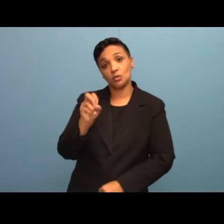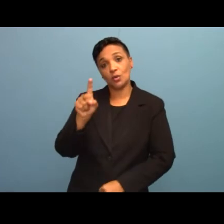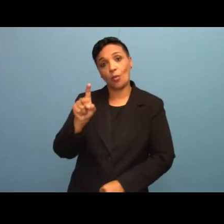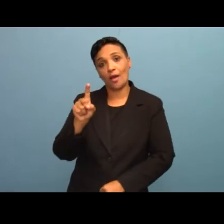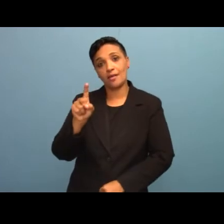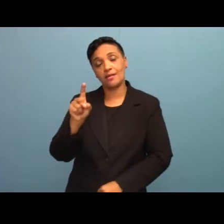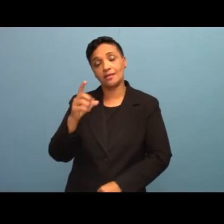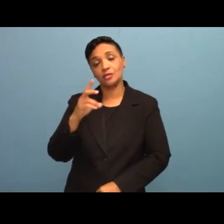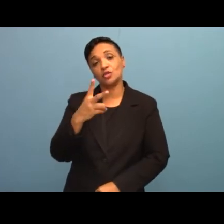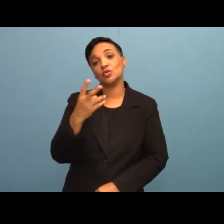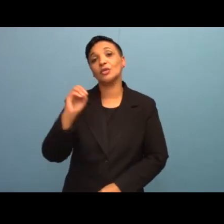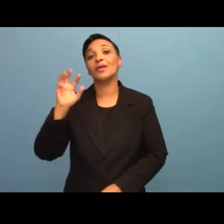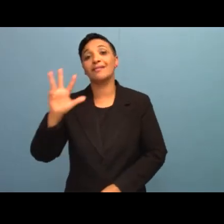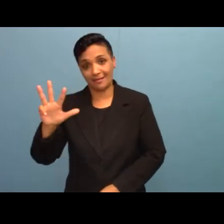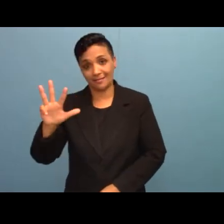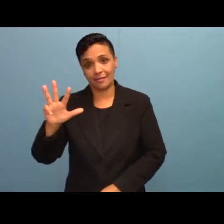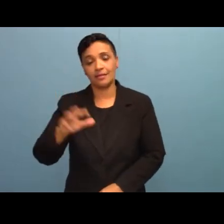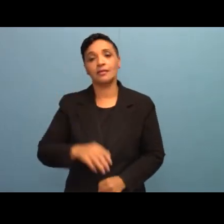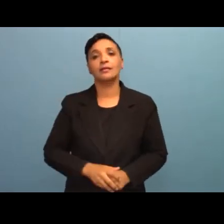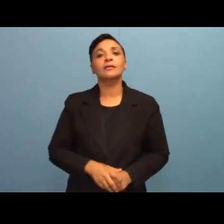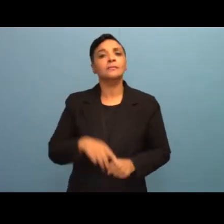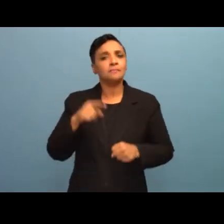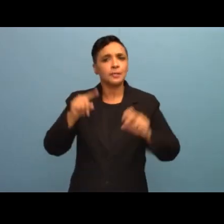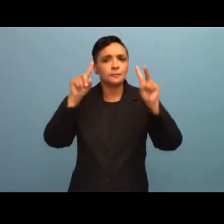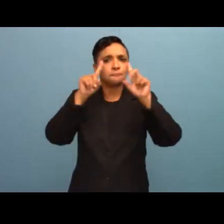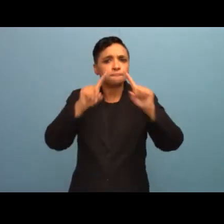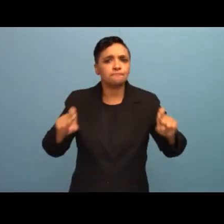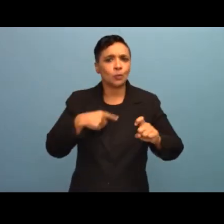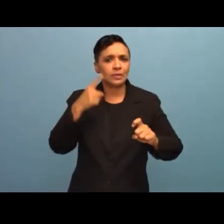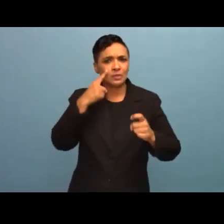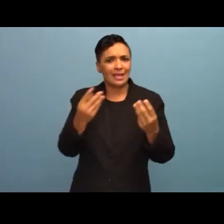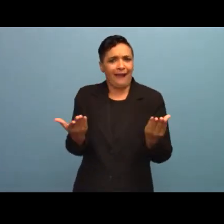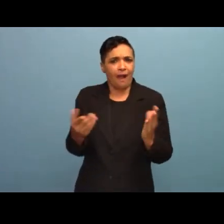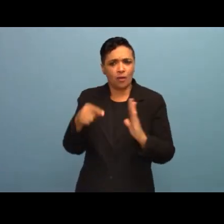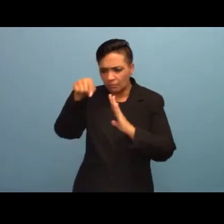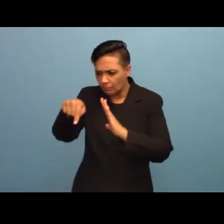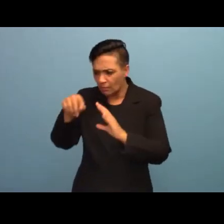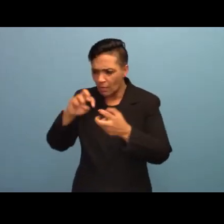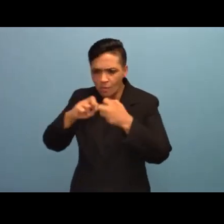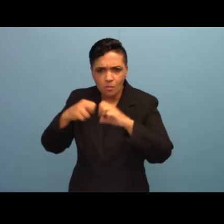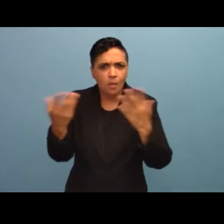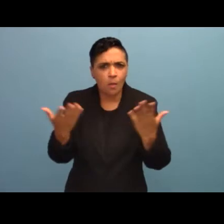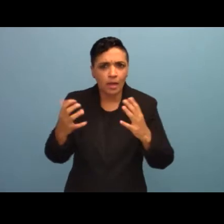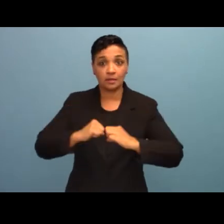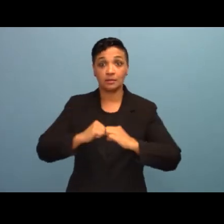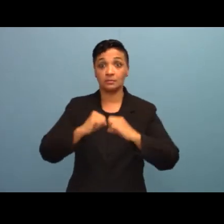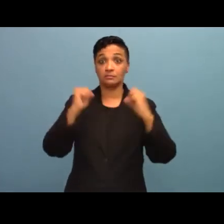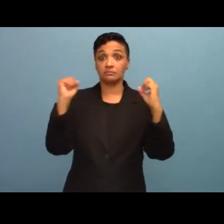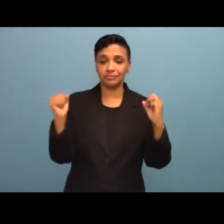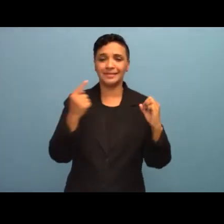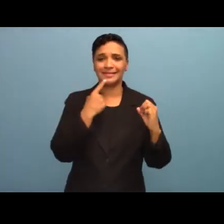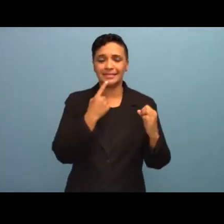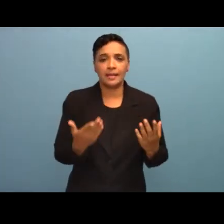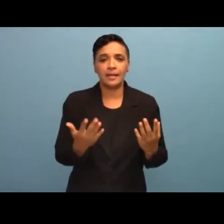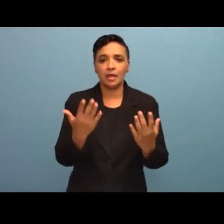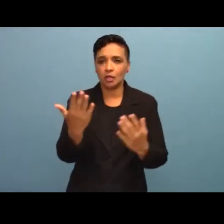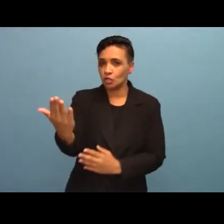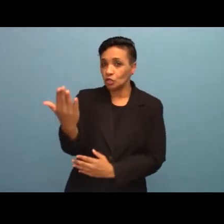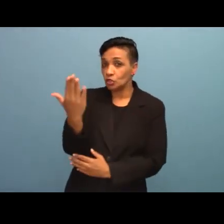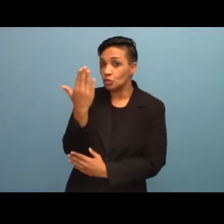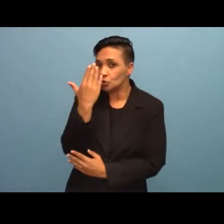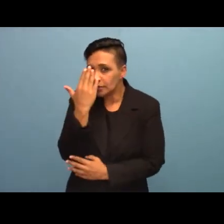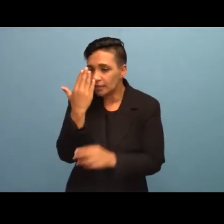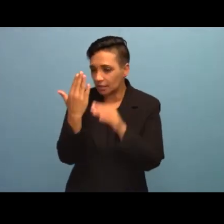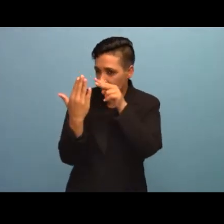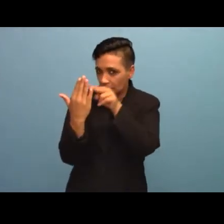2009, to ascertain the extent of the problem. The results revealed short-sightedness as the leading cause of visual